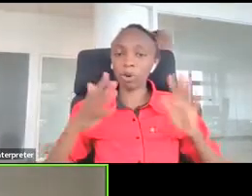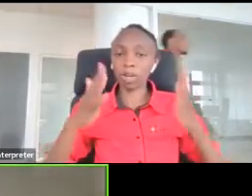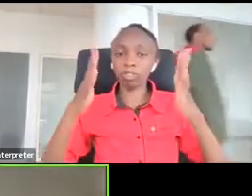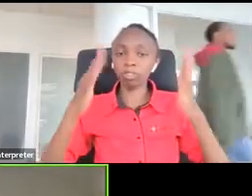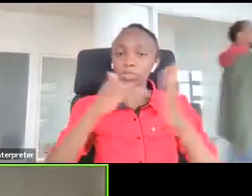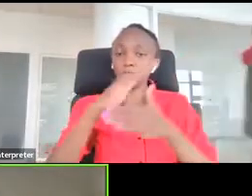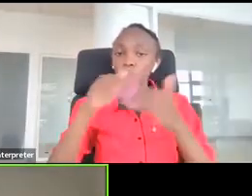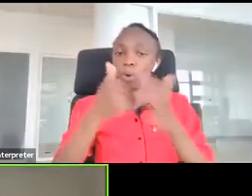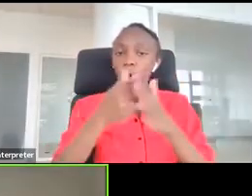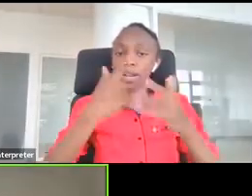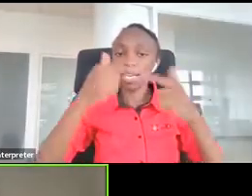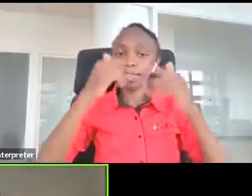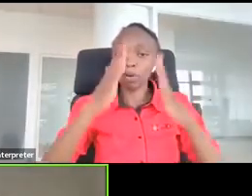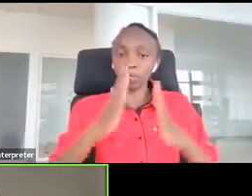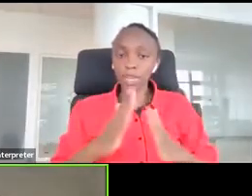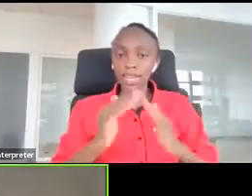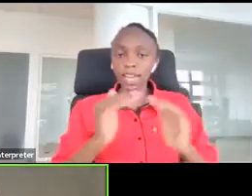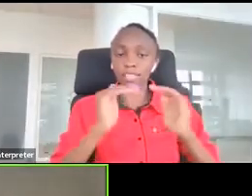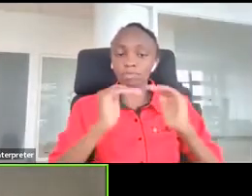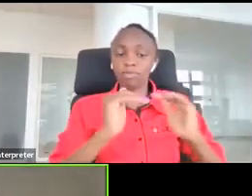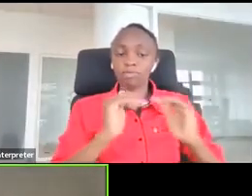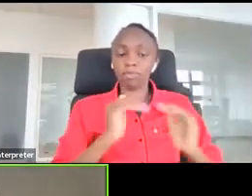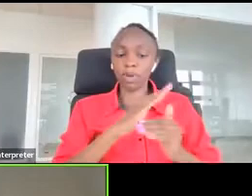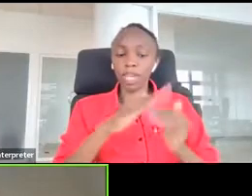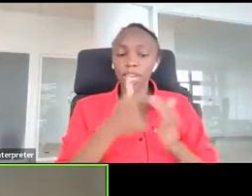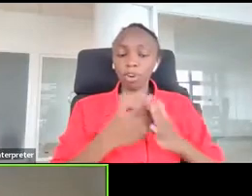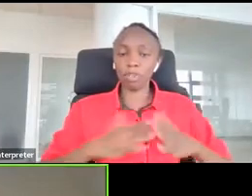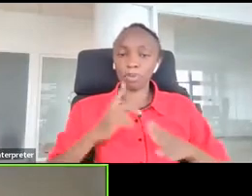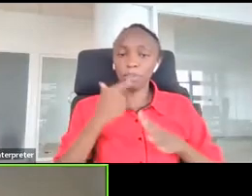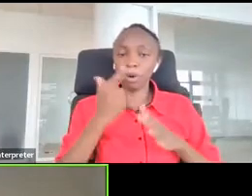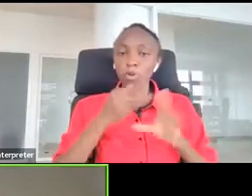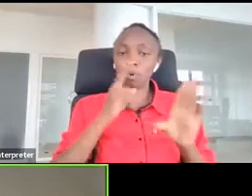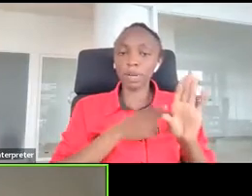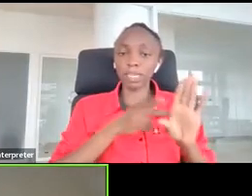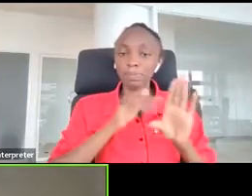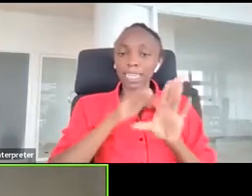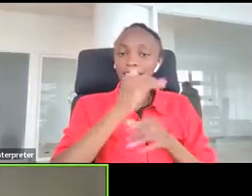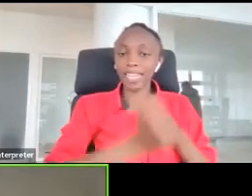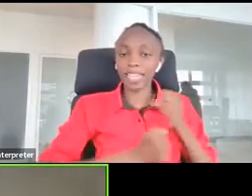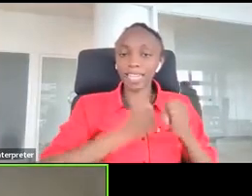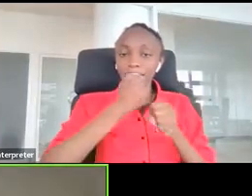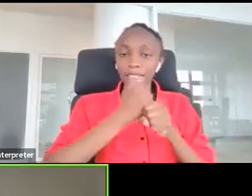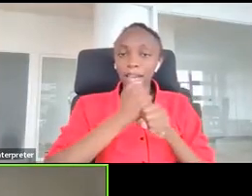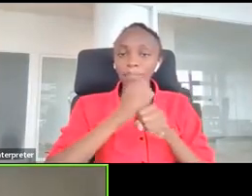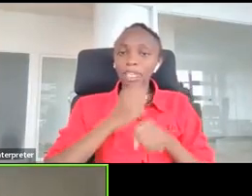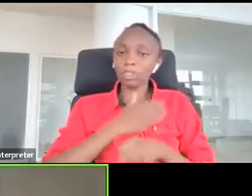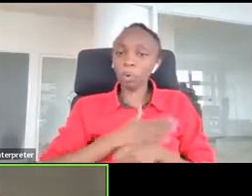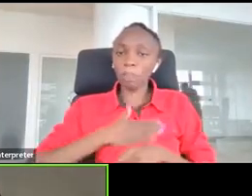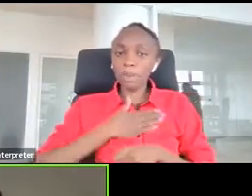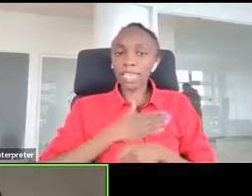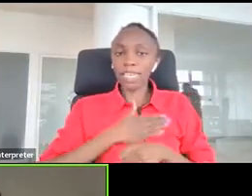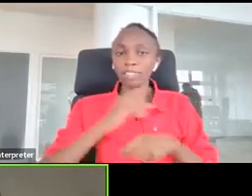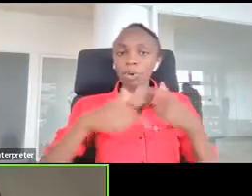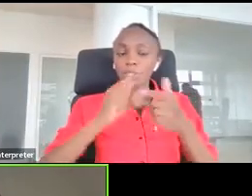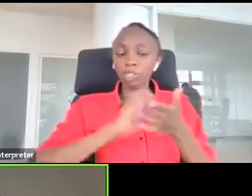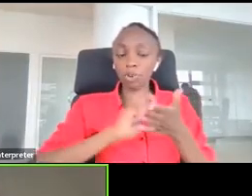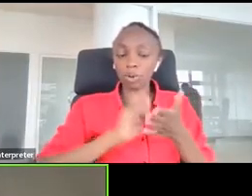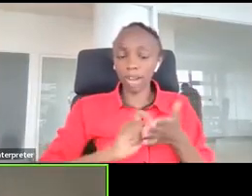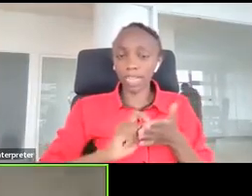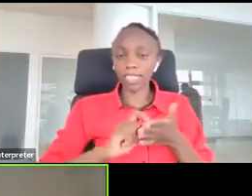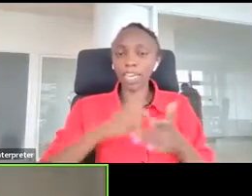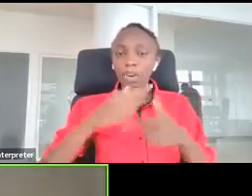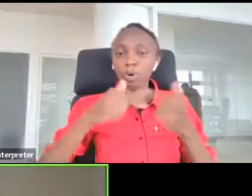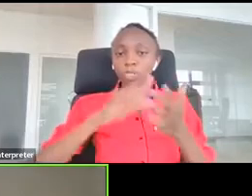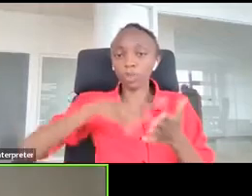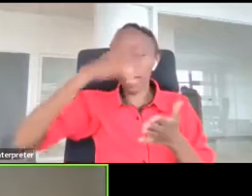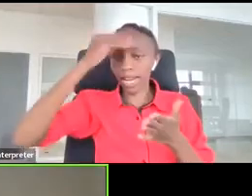the runners-up, and everybody who entered this year's competition. Please keep writing, keep learning, and keep expressing yourselves through